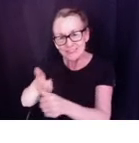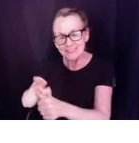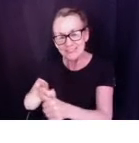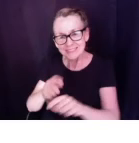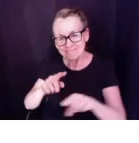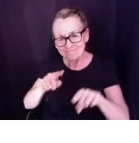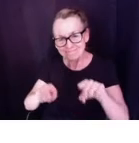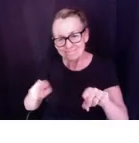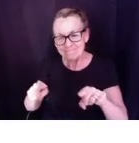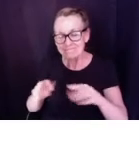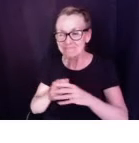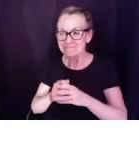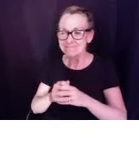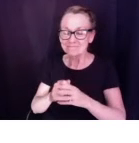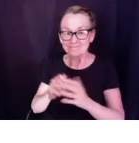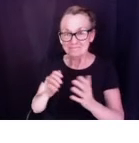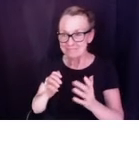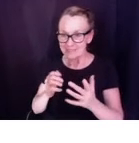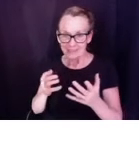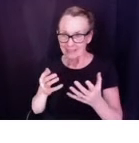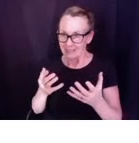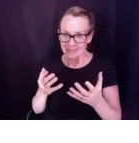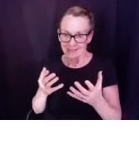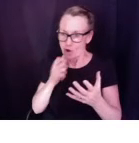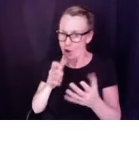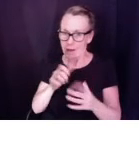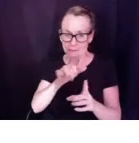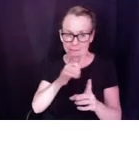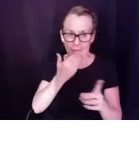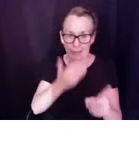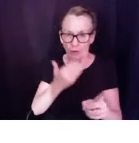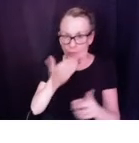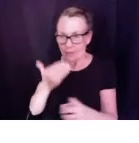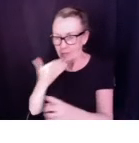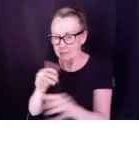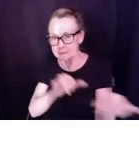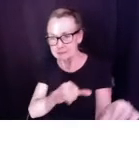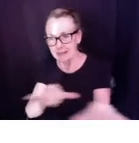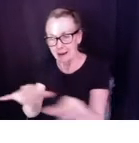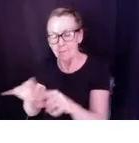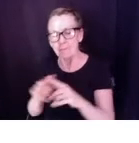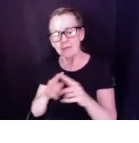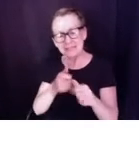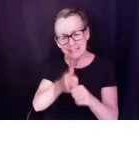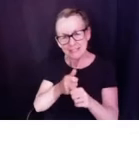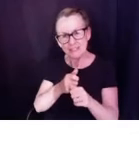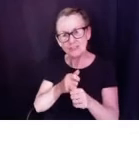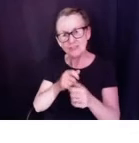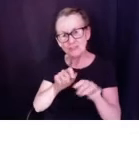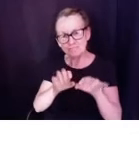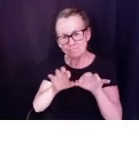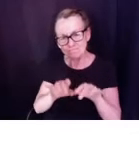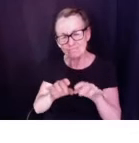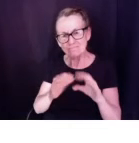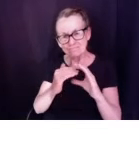might, because sometimes they might compare notes. They don't want something that's so generic that went out to everyone. And in it, in the thank